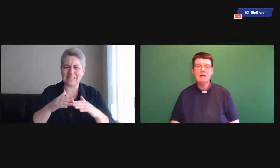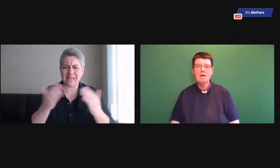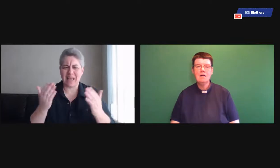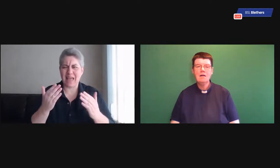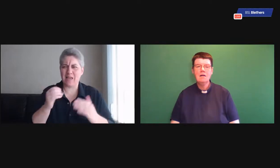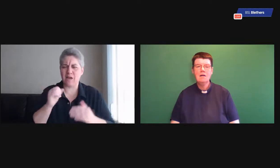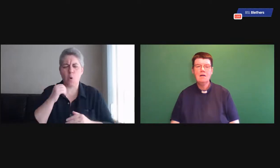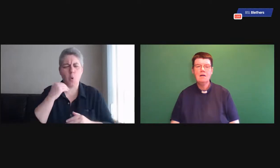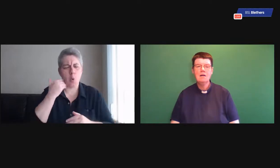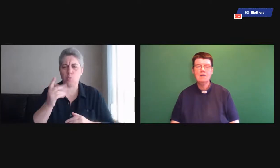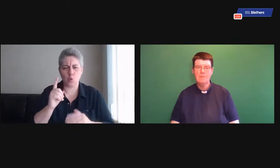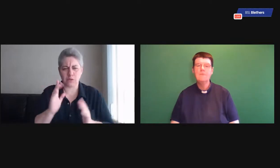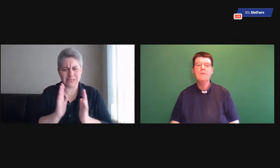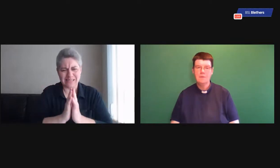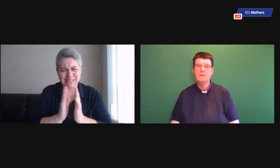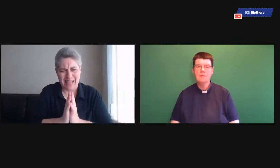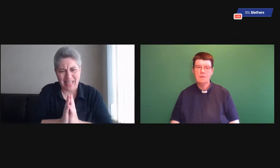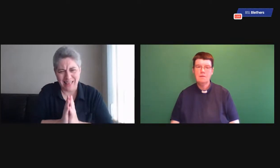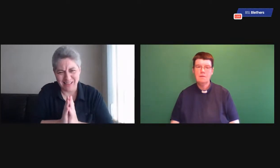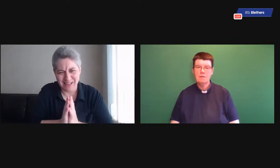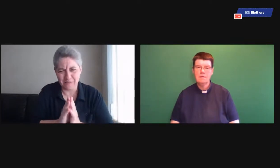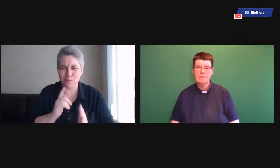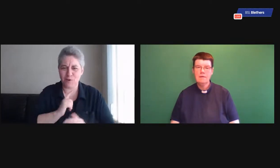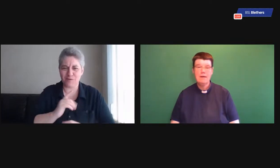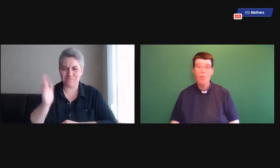people typically say that